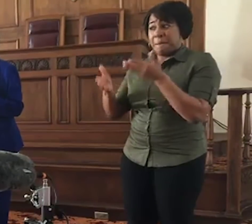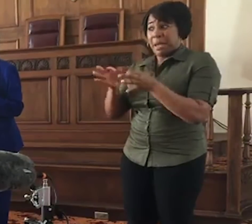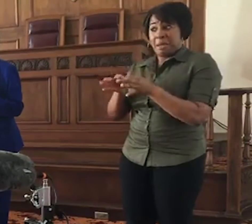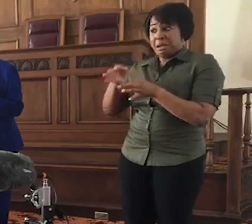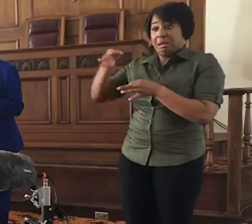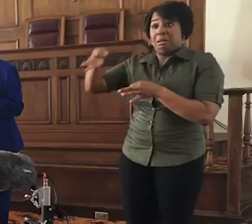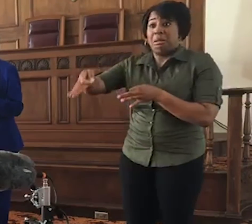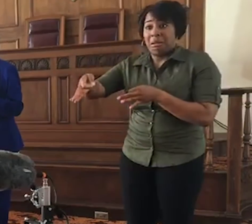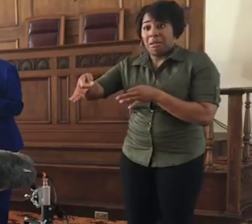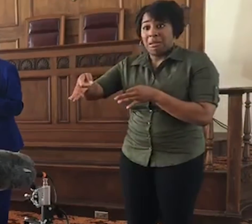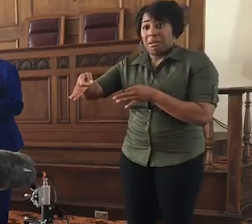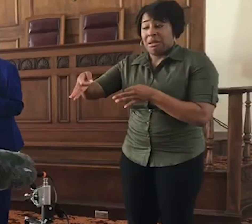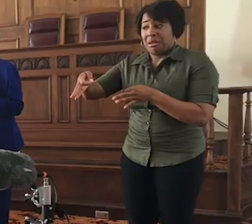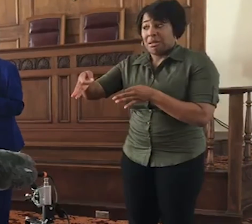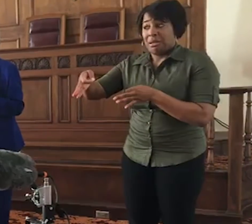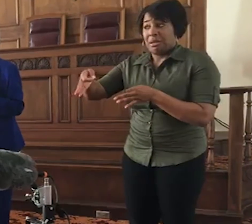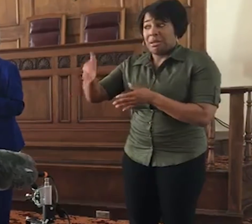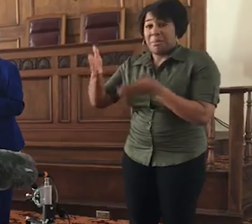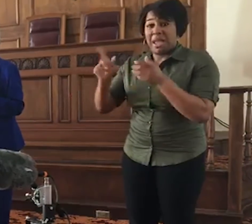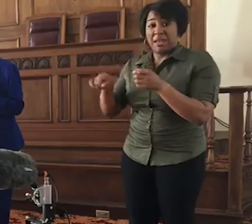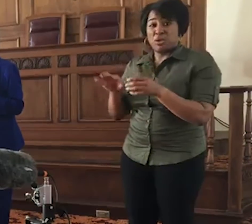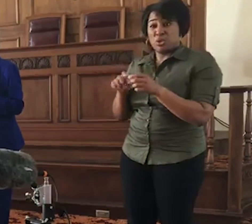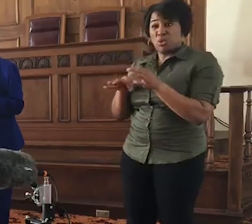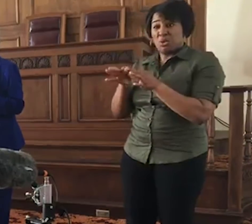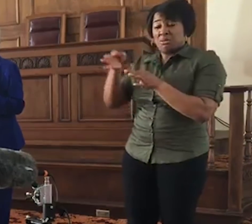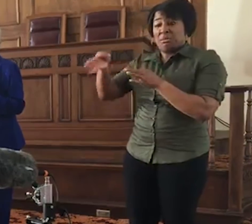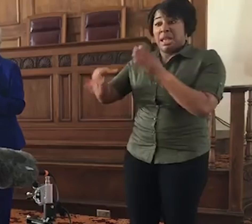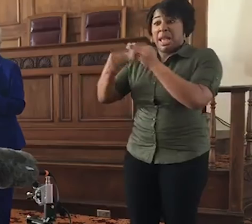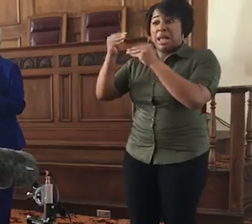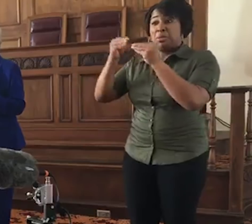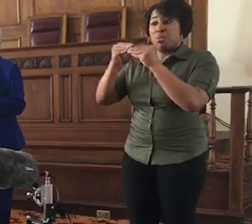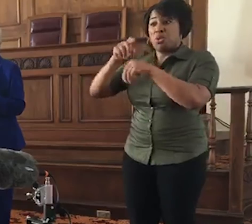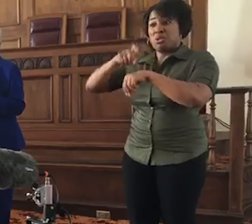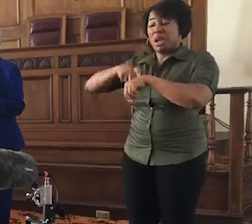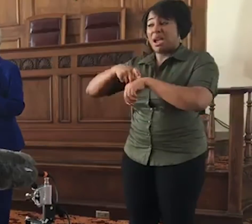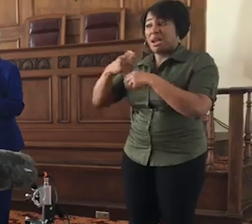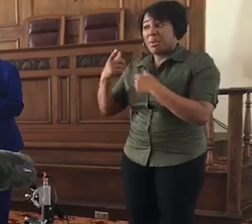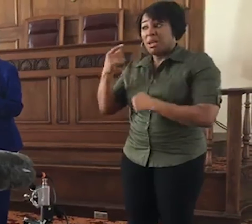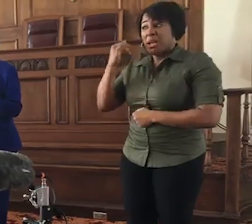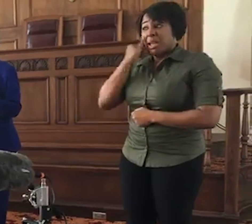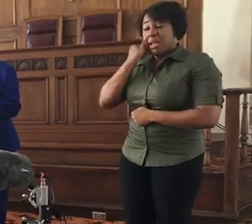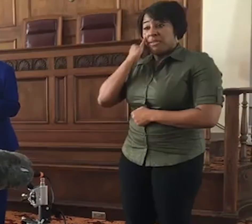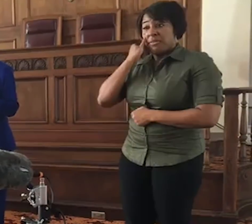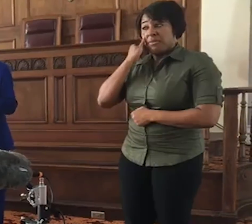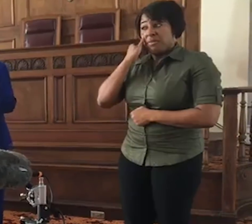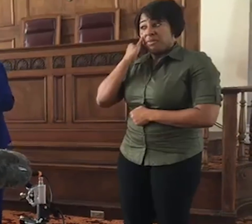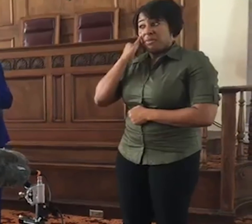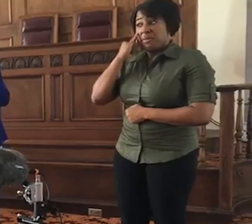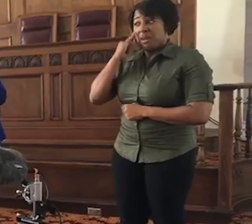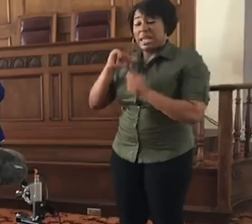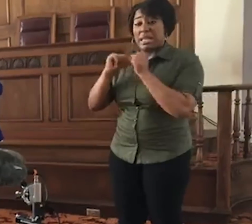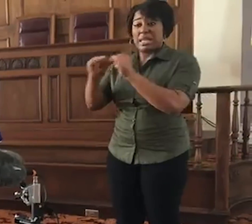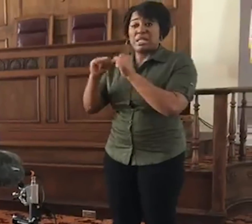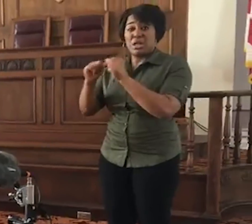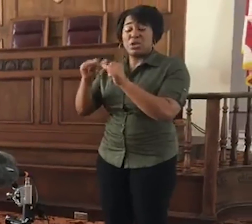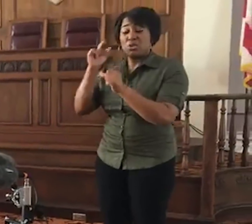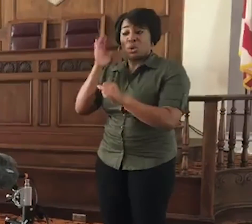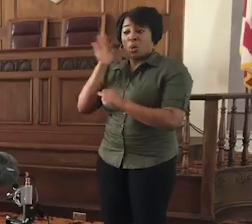past July into August? And if so, would it apply to schools? Would it apply to students and